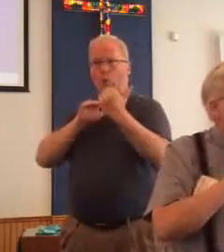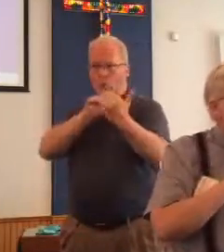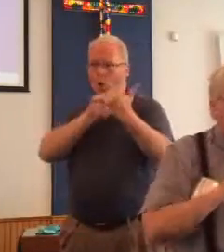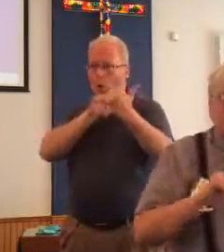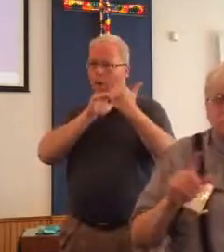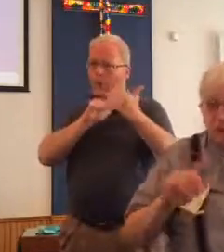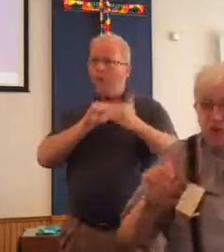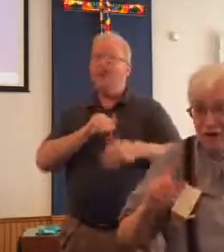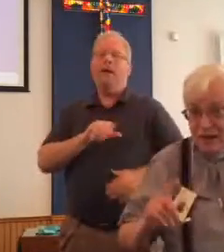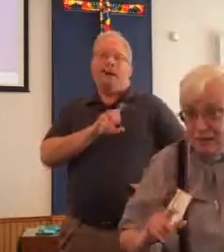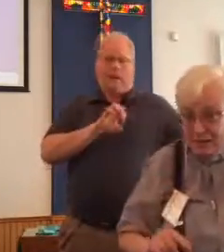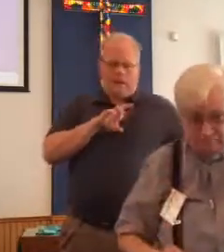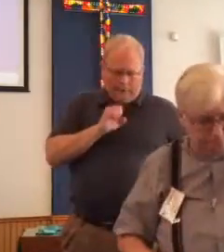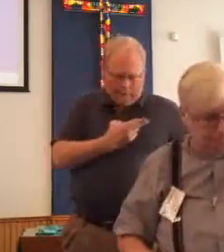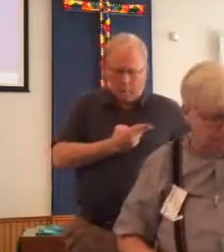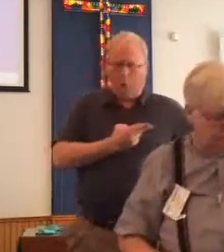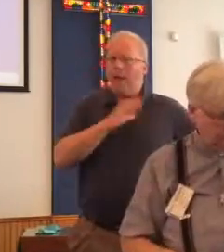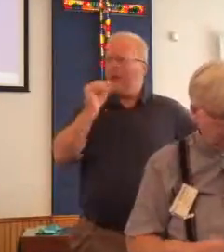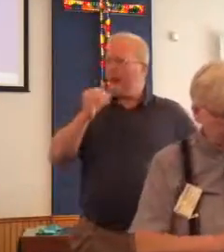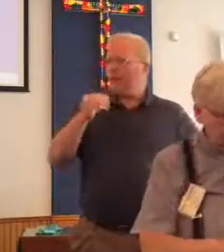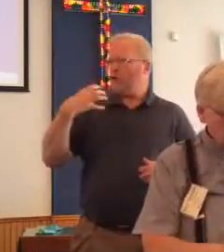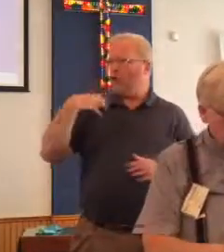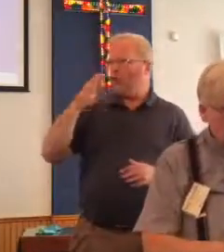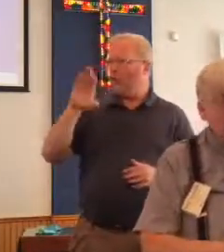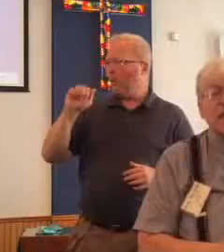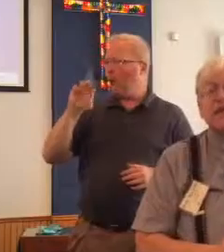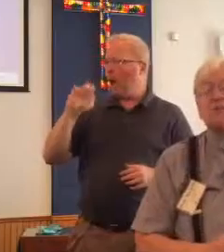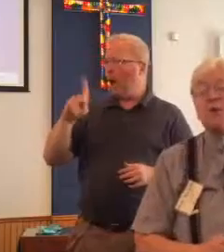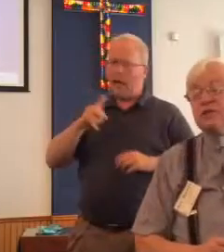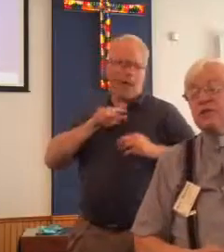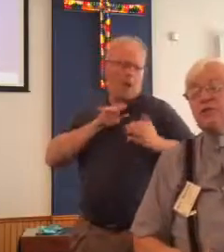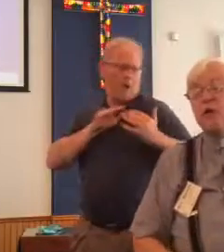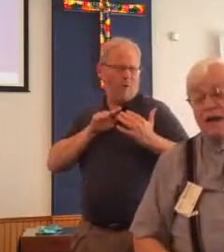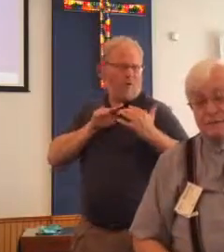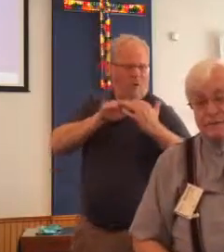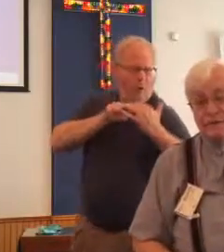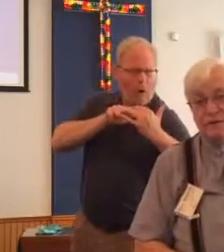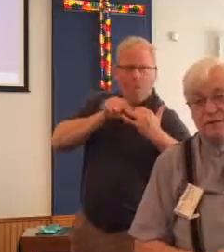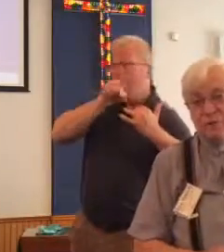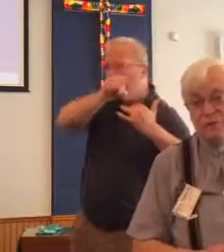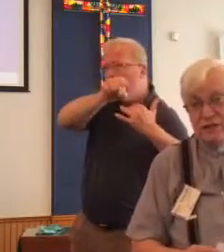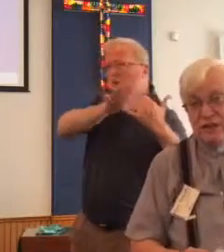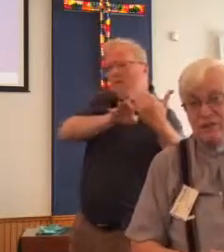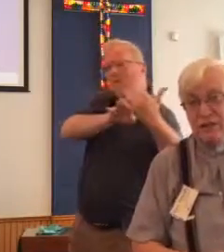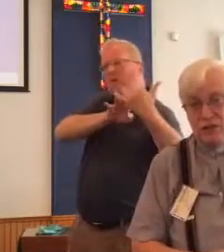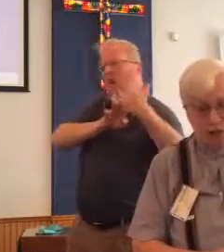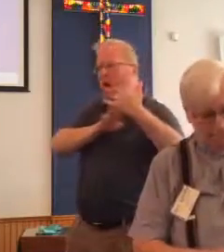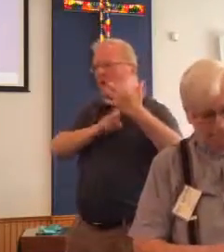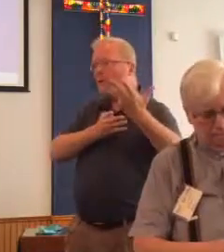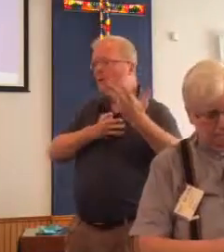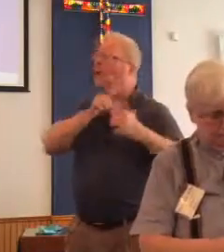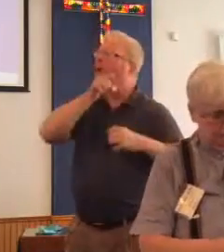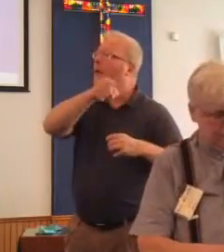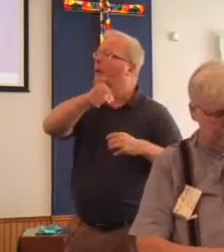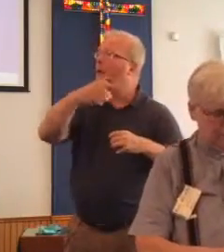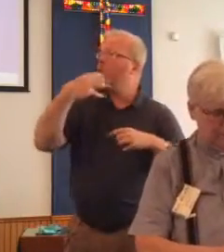The one that we were just talking about. And Heber's wife was named Jael.